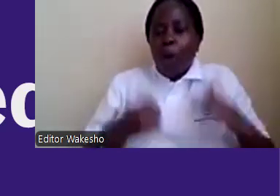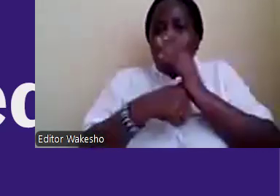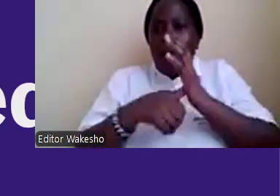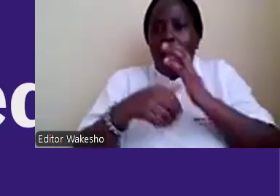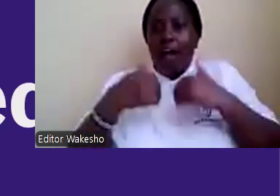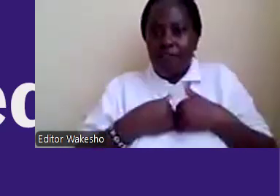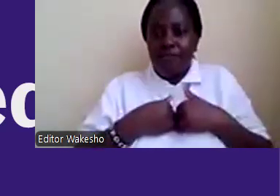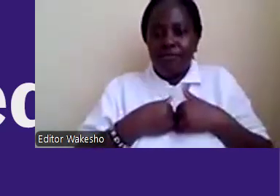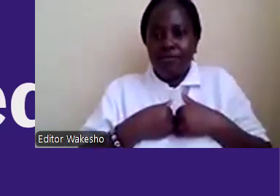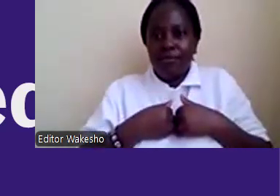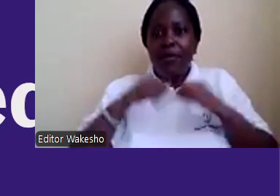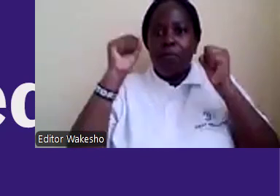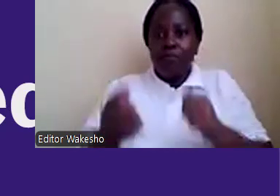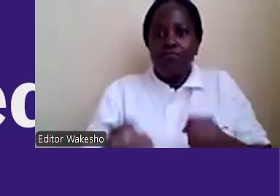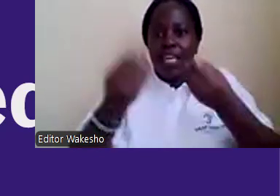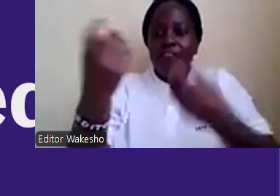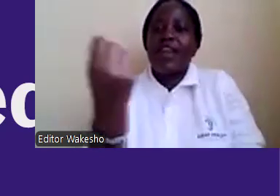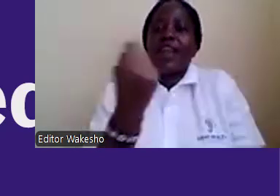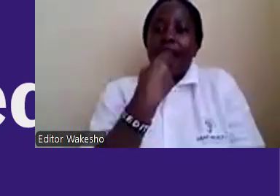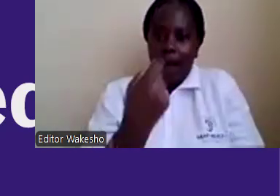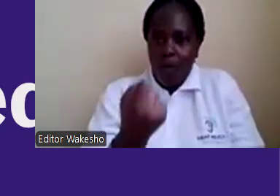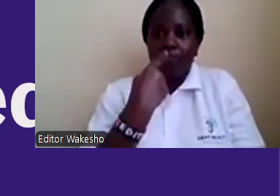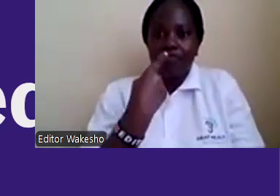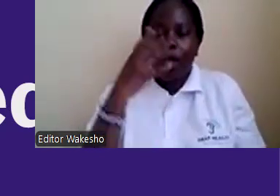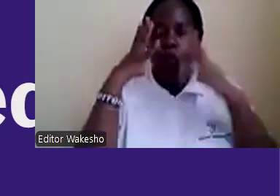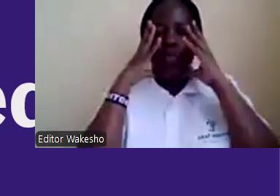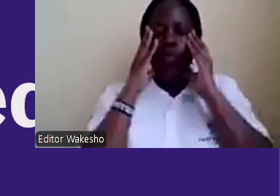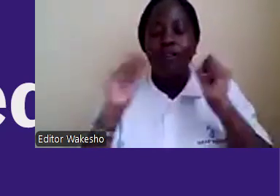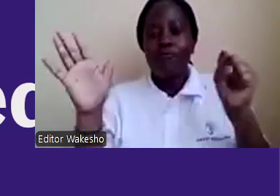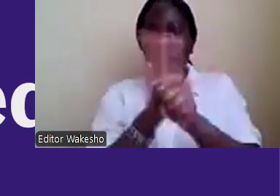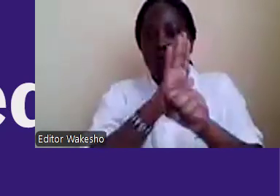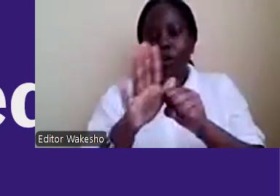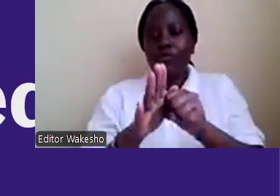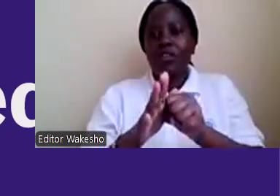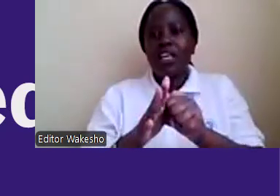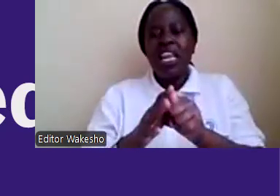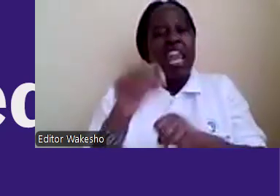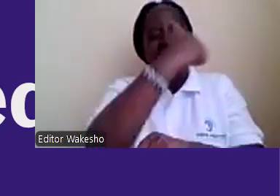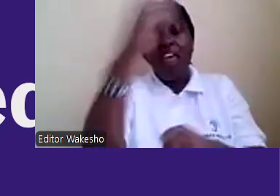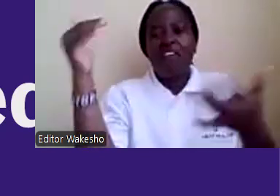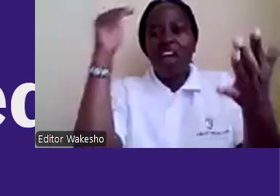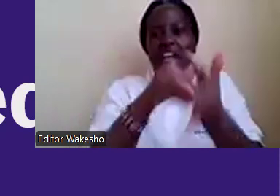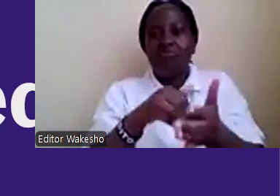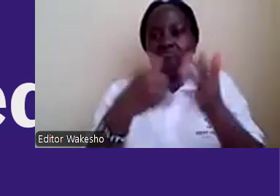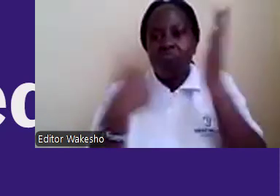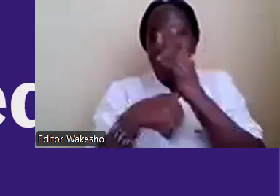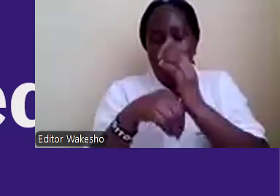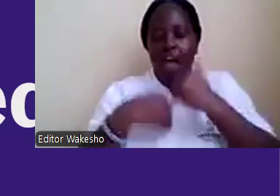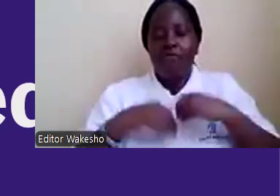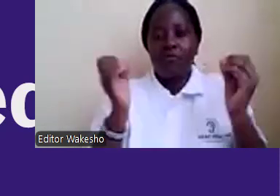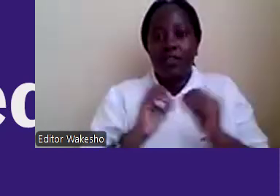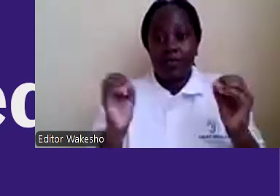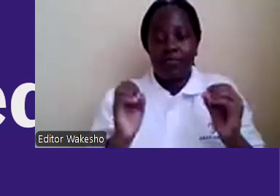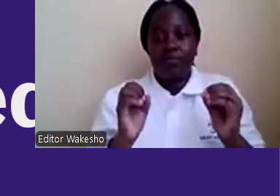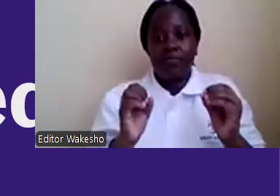We can give you medications and then you heal completely such that you never have the symptoms again. That is